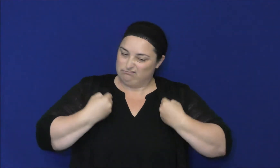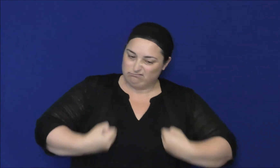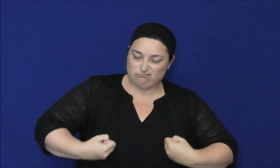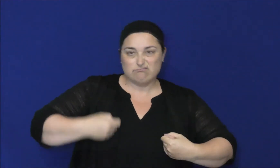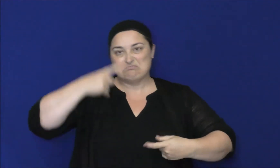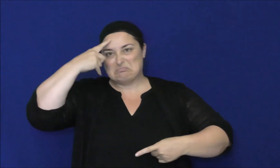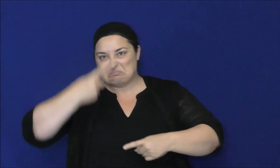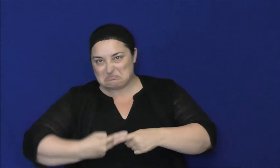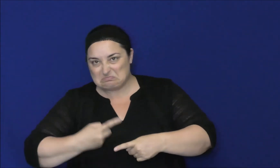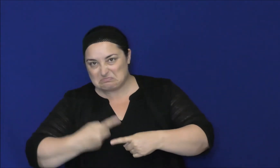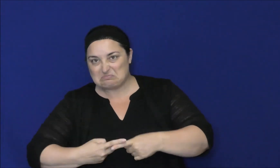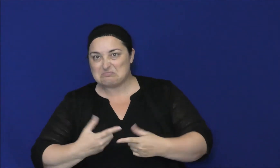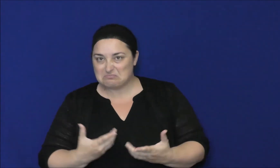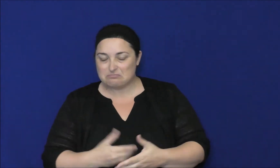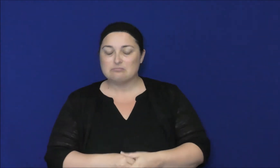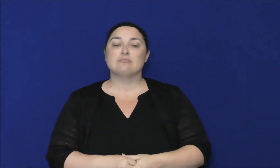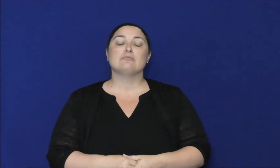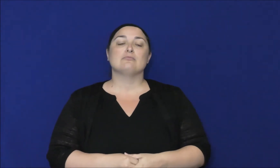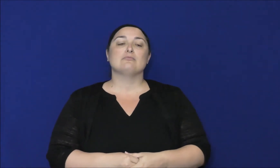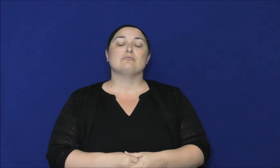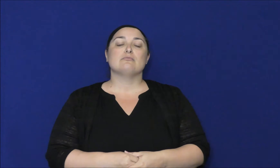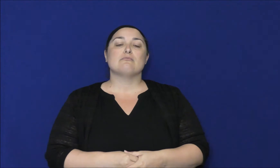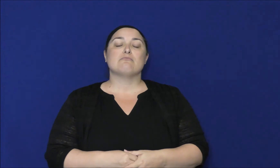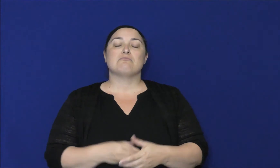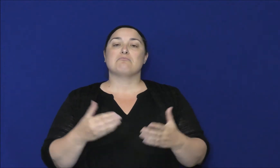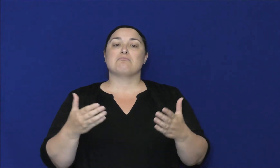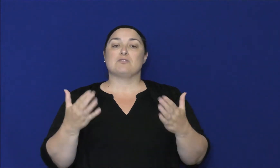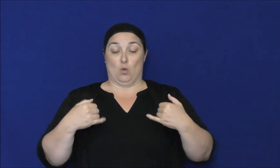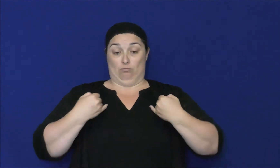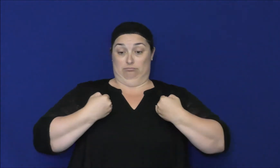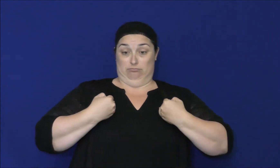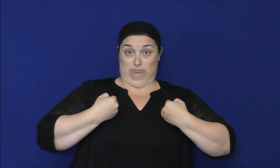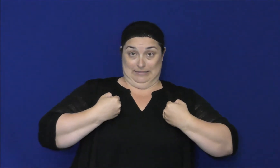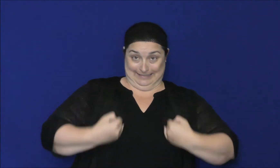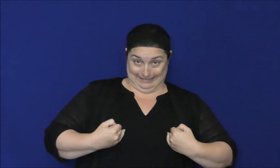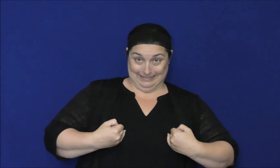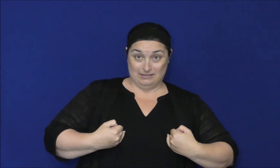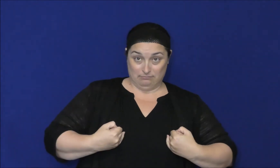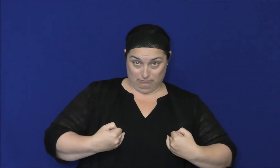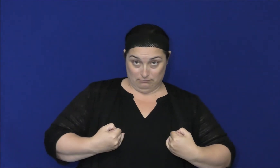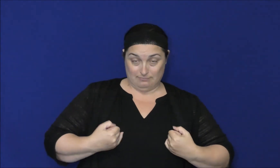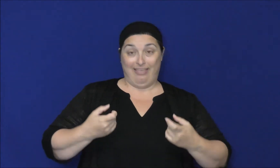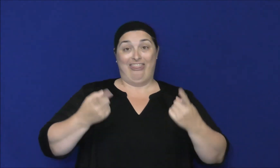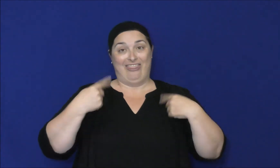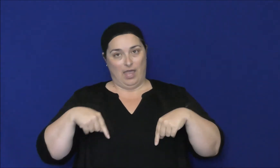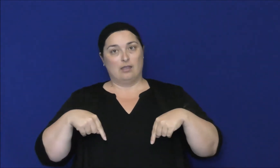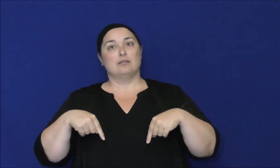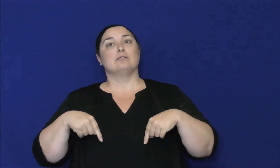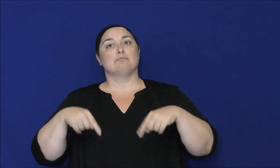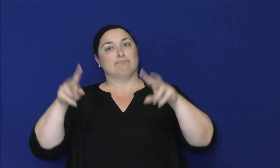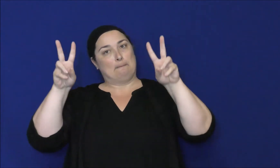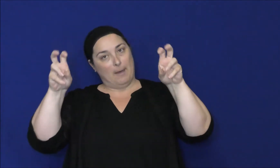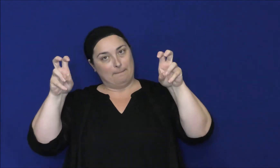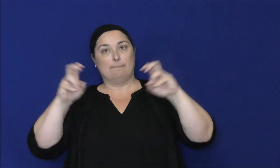disease, and then that would be prefaced, and then we would finger spell and say that it's